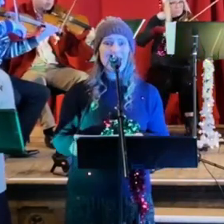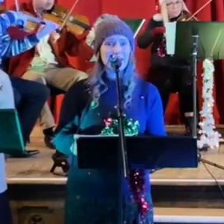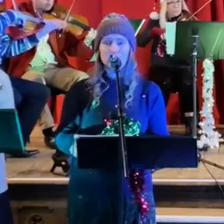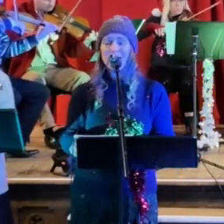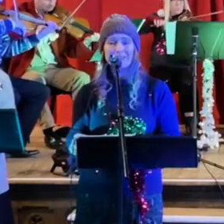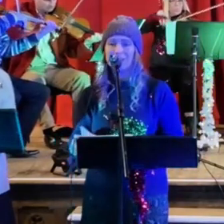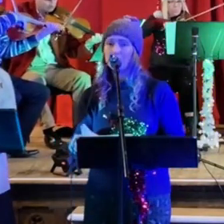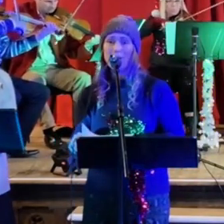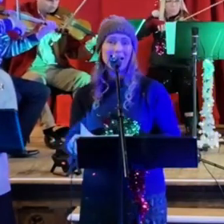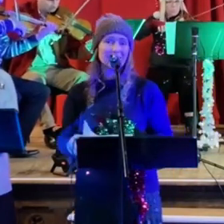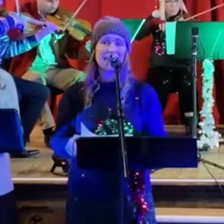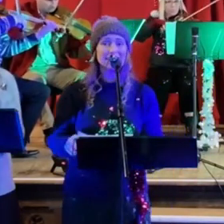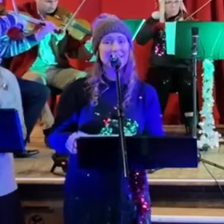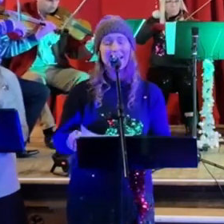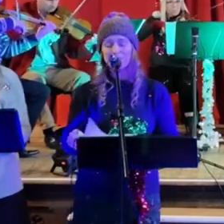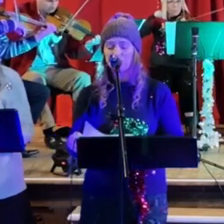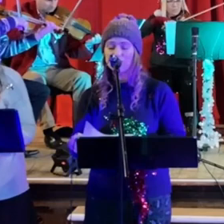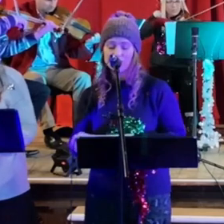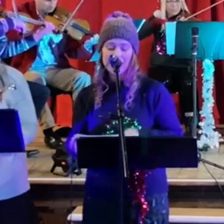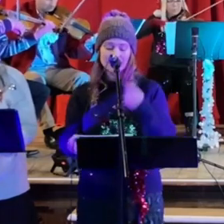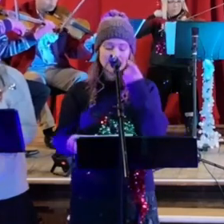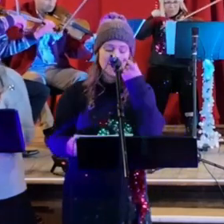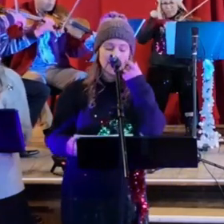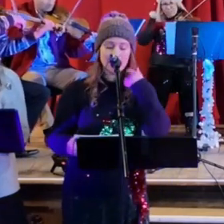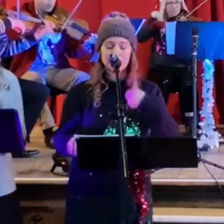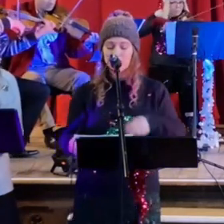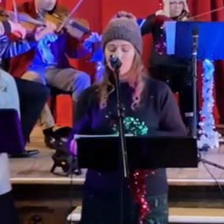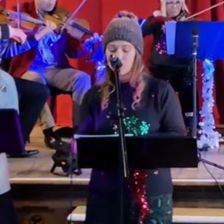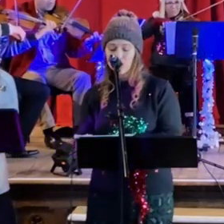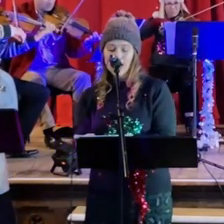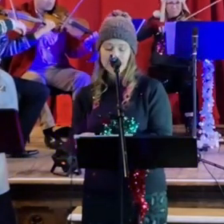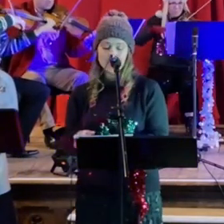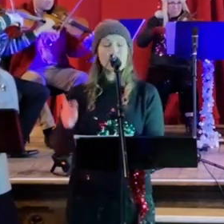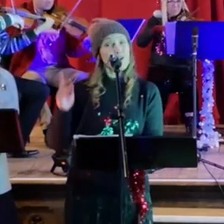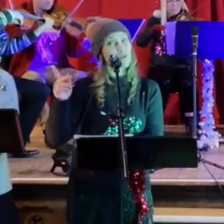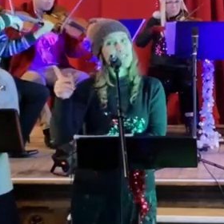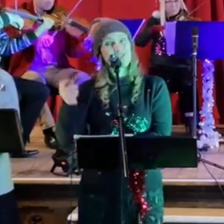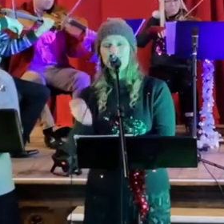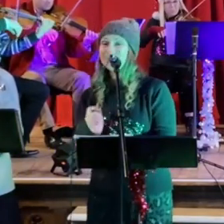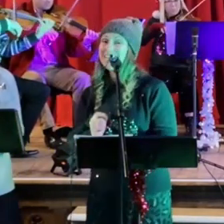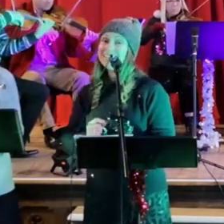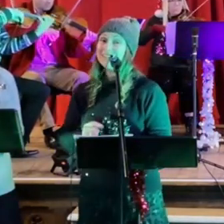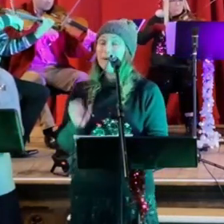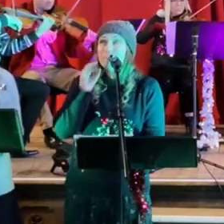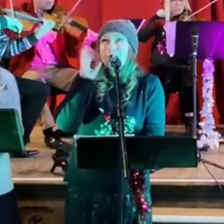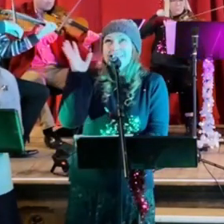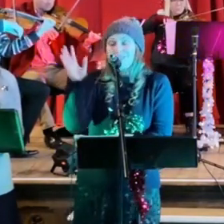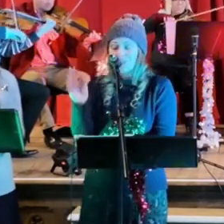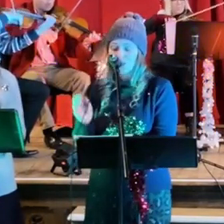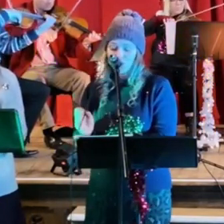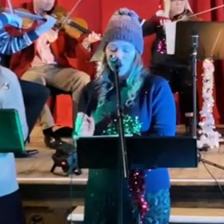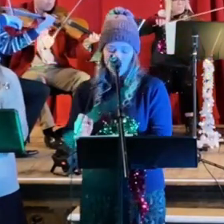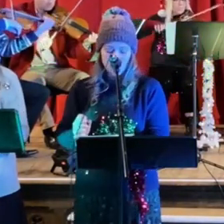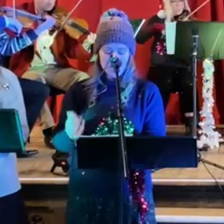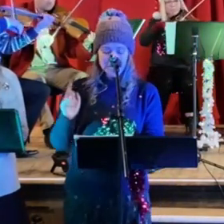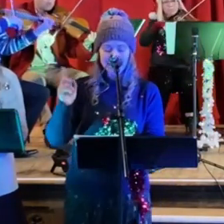like running wild, as anxious as a little child. Reach you need the mistletoe, kiss